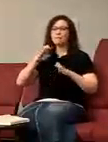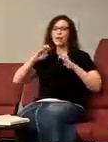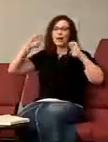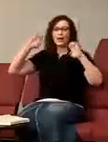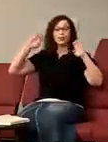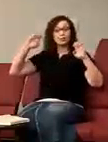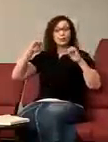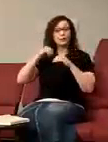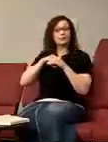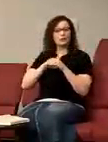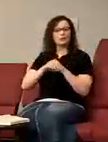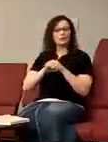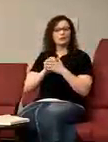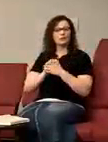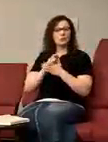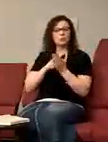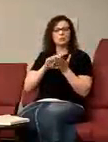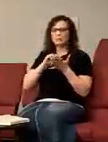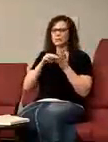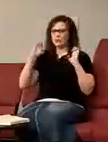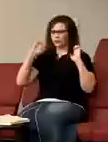it. What does it mean to exercise?